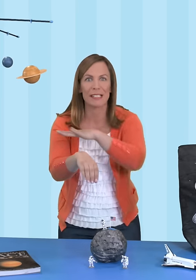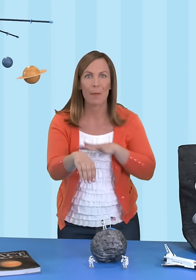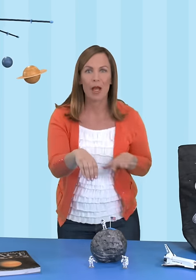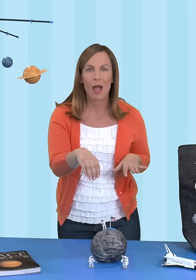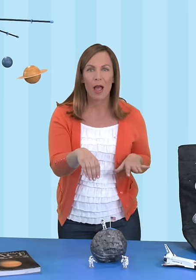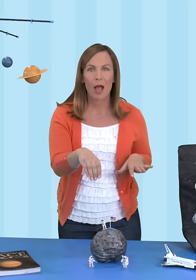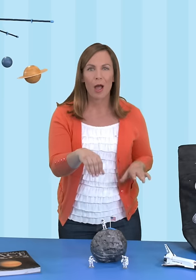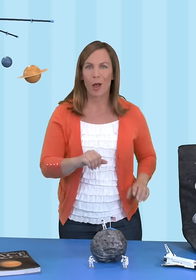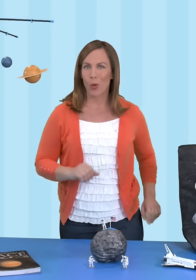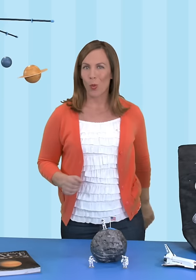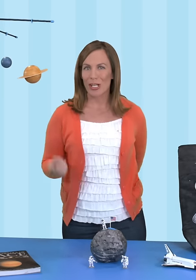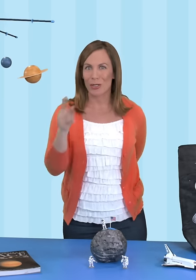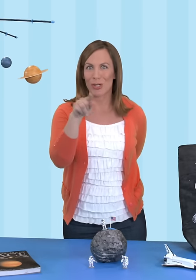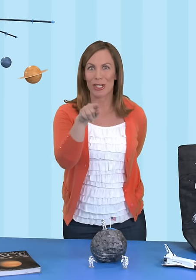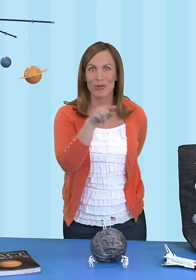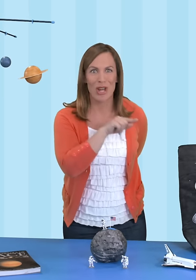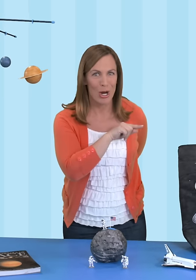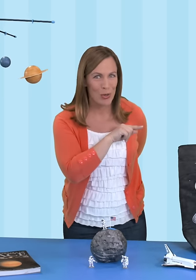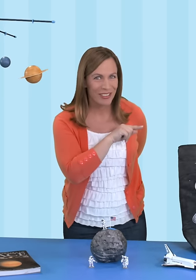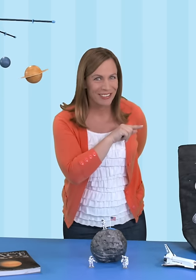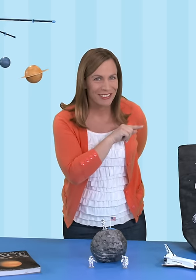system. What do you know?